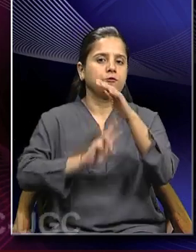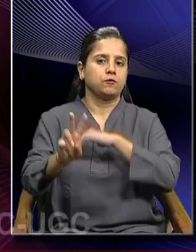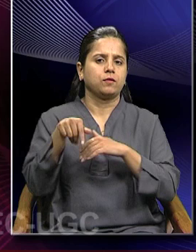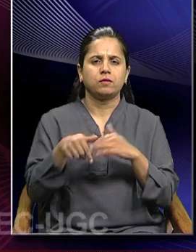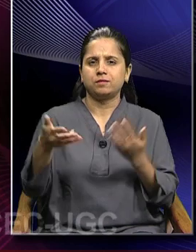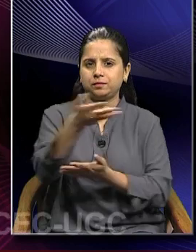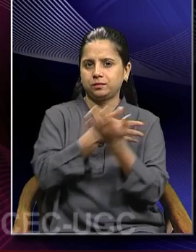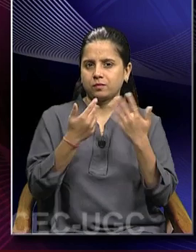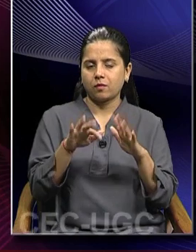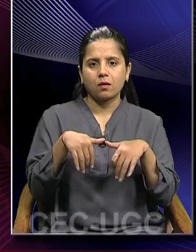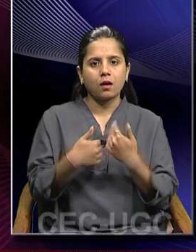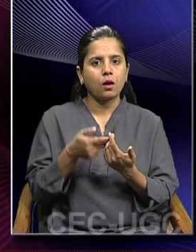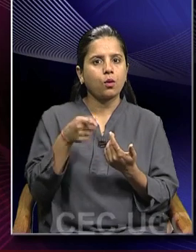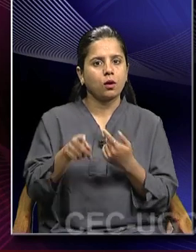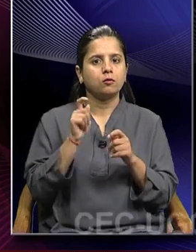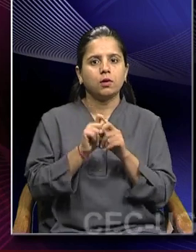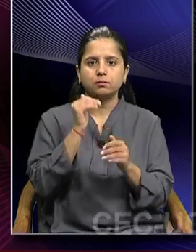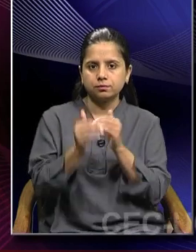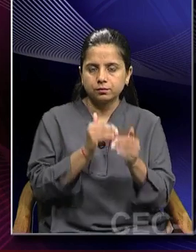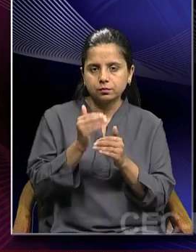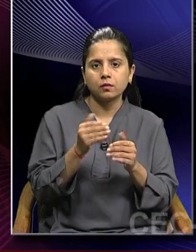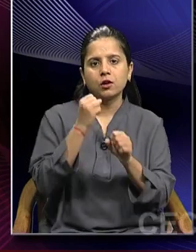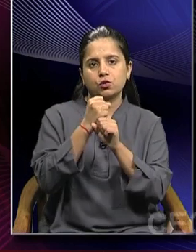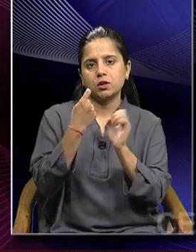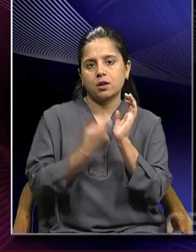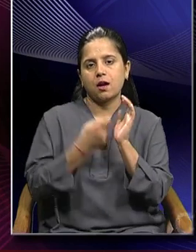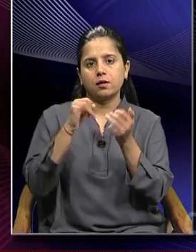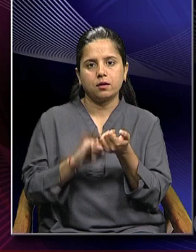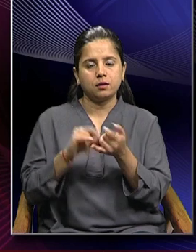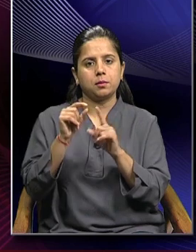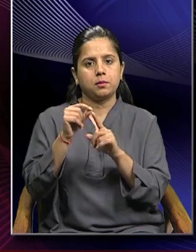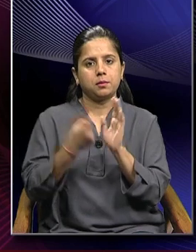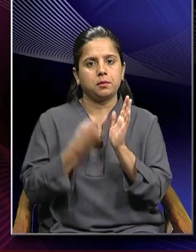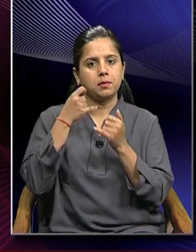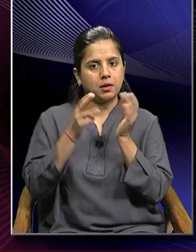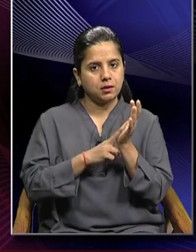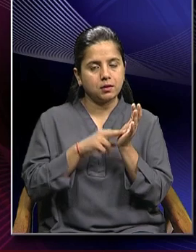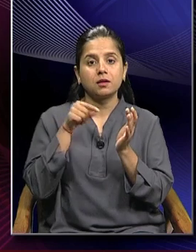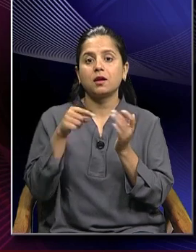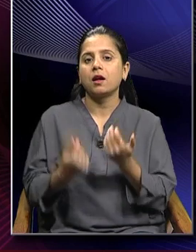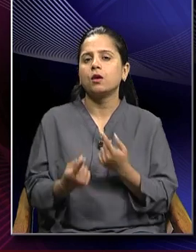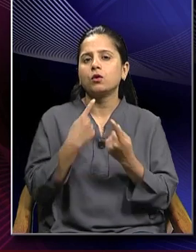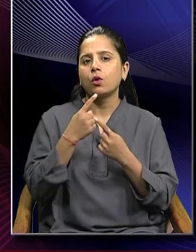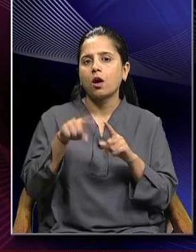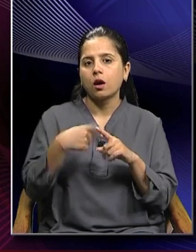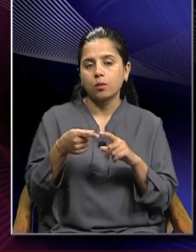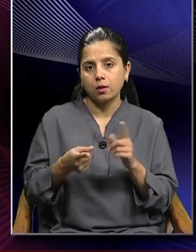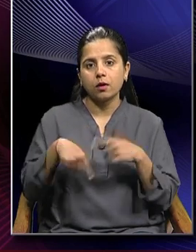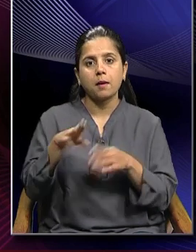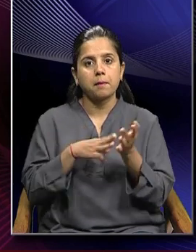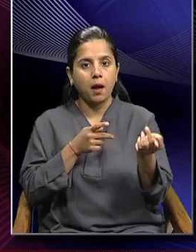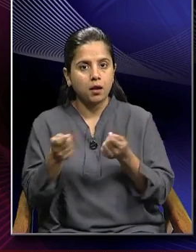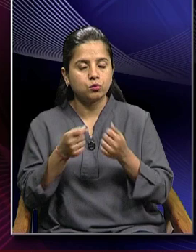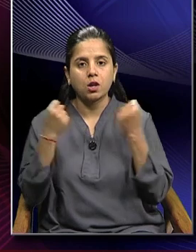discussed about how to operationalize that GRS vision, and when we talk about transcendental management in